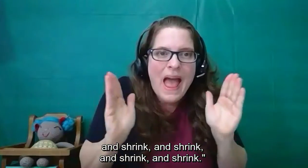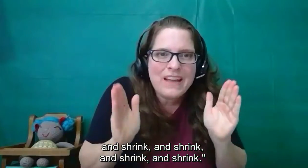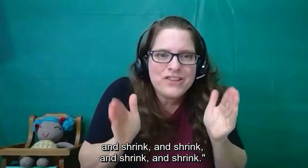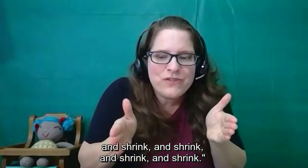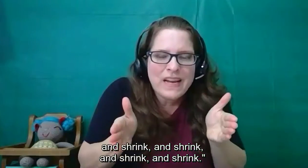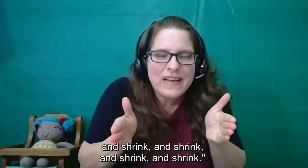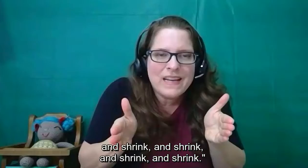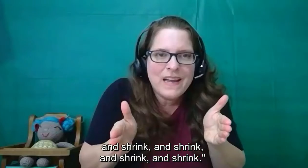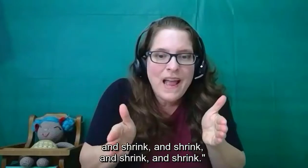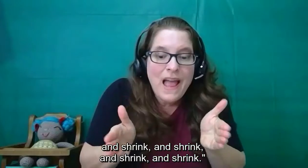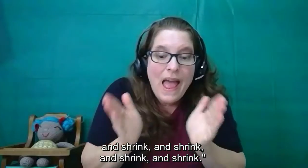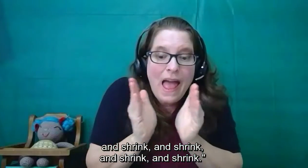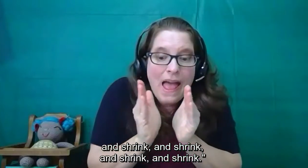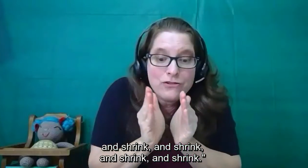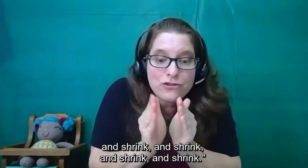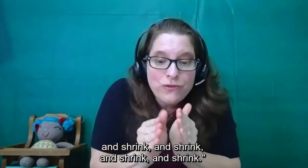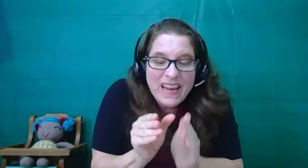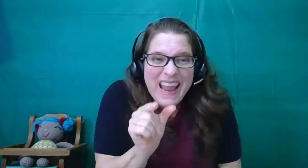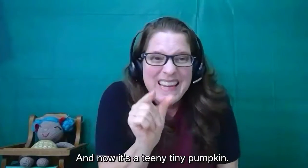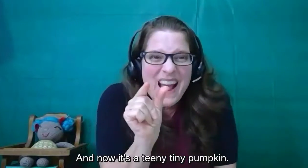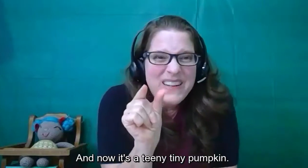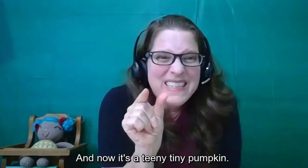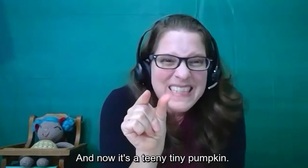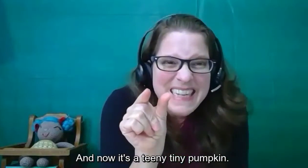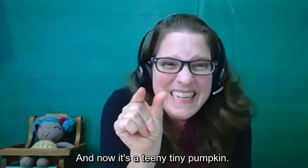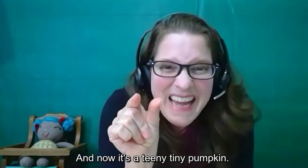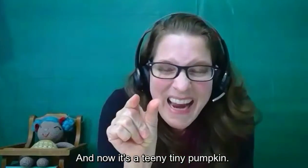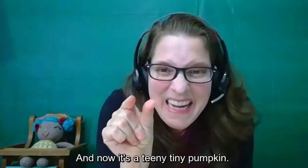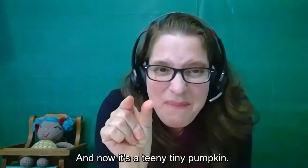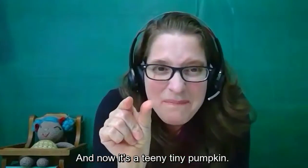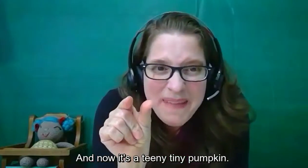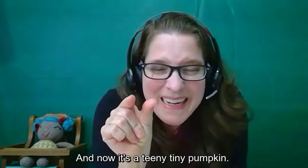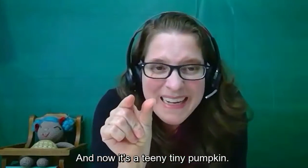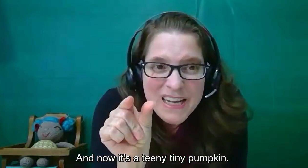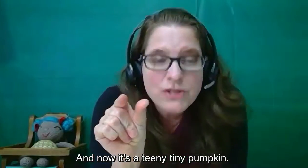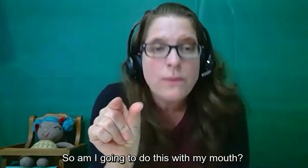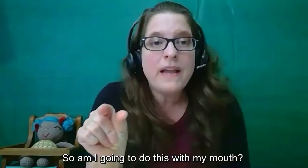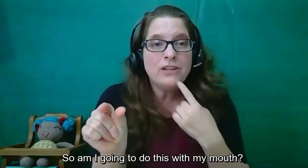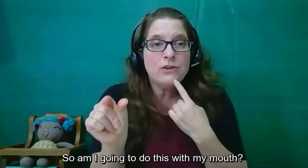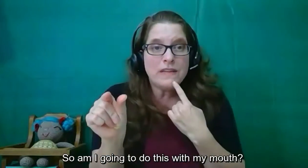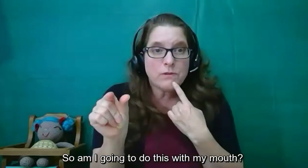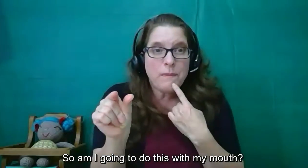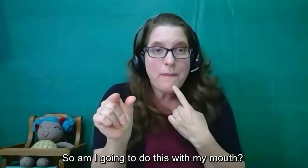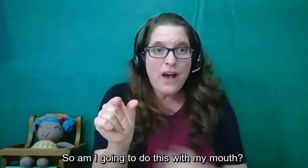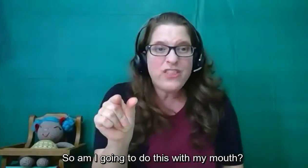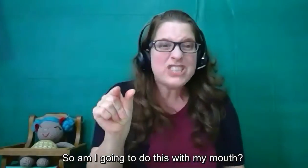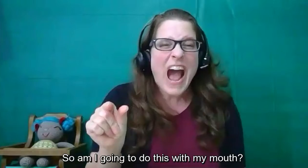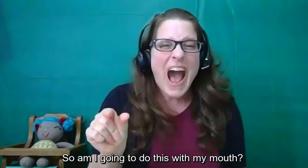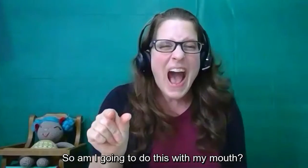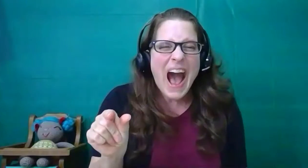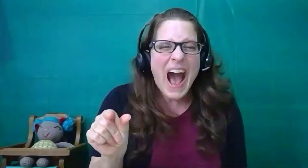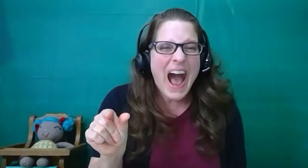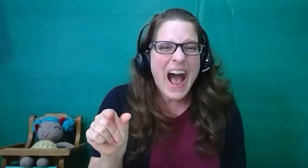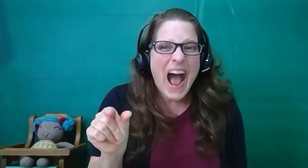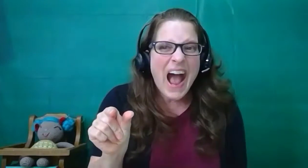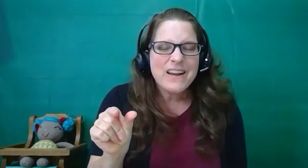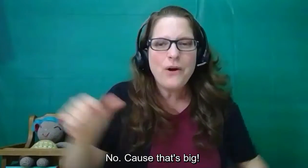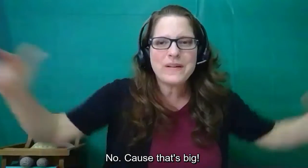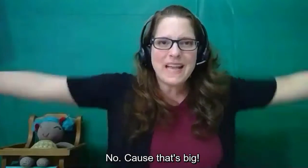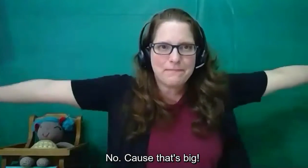and shrink and shrink, and now it's a teeny tiny pumpkin. So am I going to do this with my mouth? No, because that's